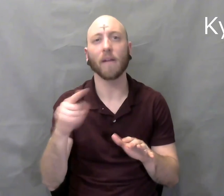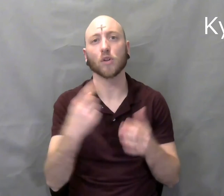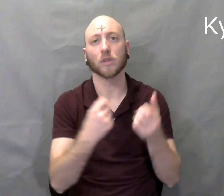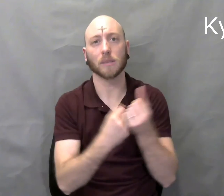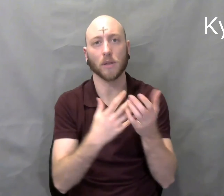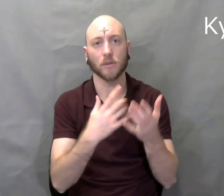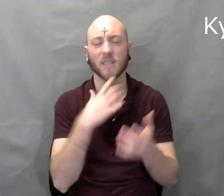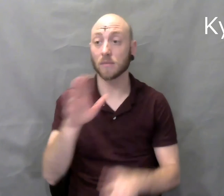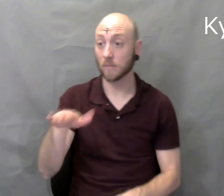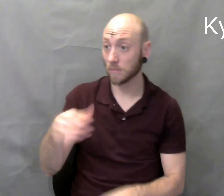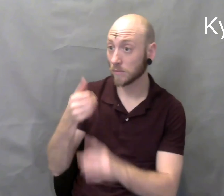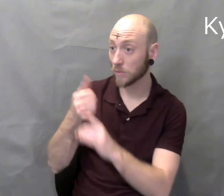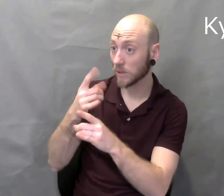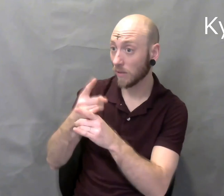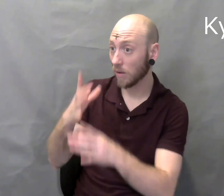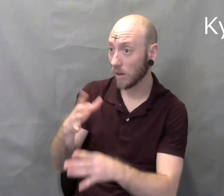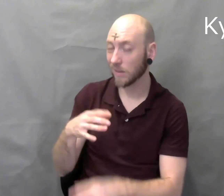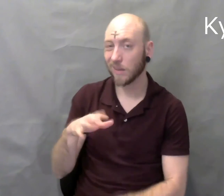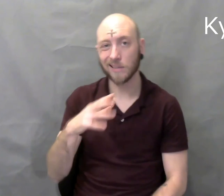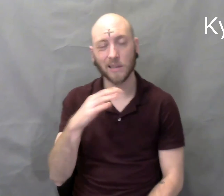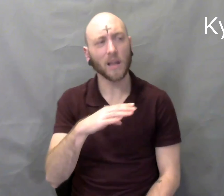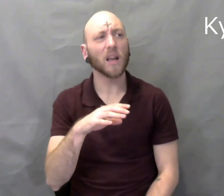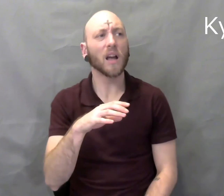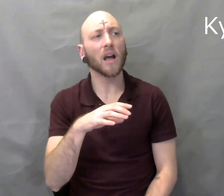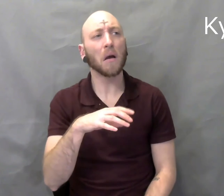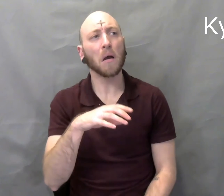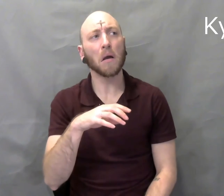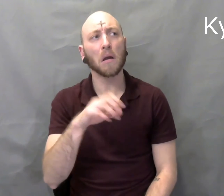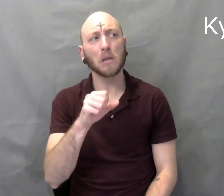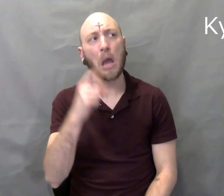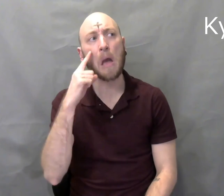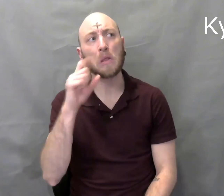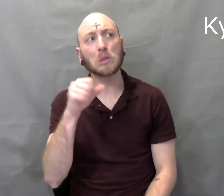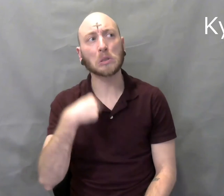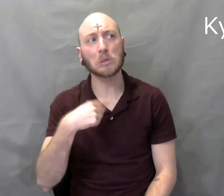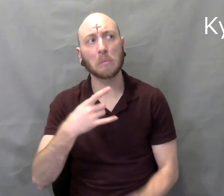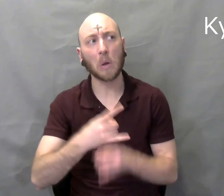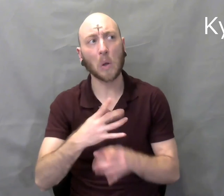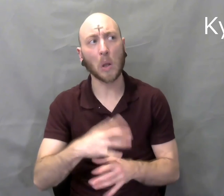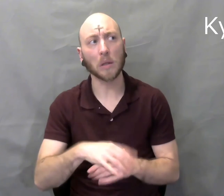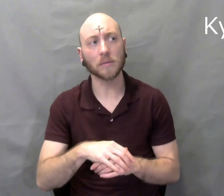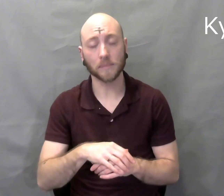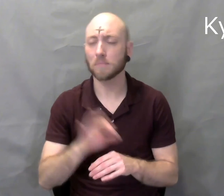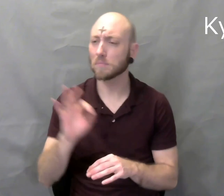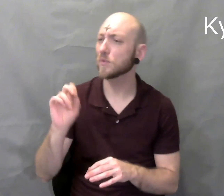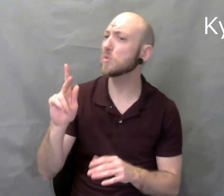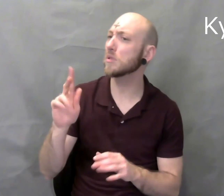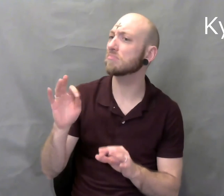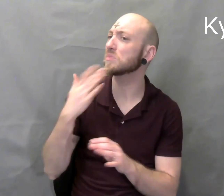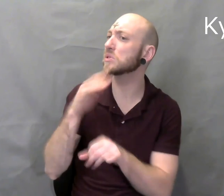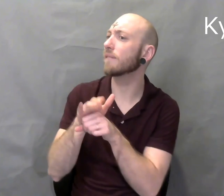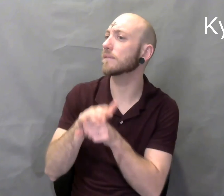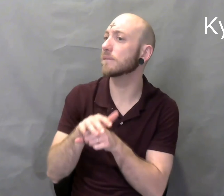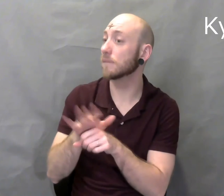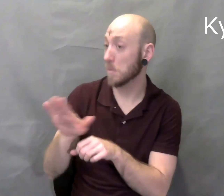you an alcoholic? And I half lied. I'm like, yeah, I think I'm an alcoholic. And he's like, okay, I can work with that. He's like,